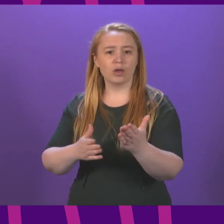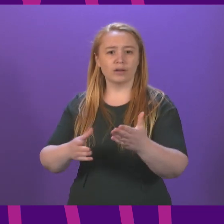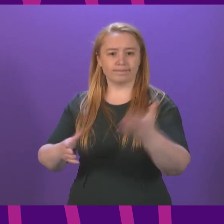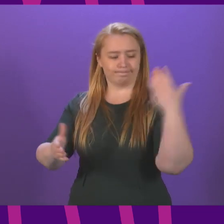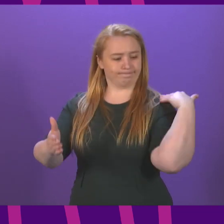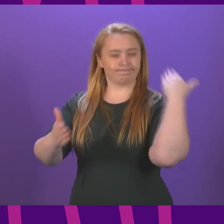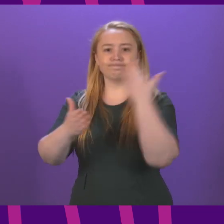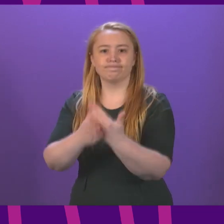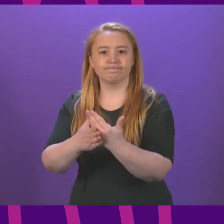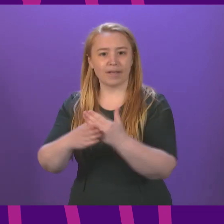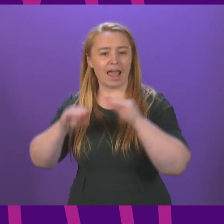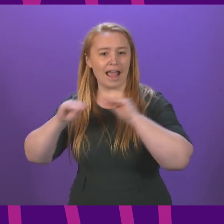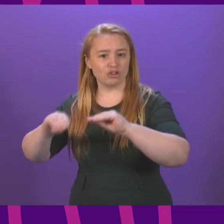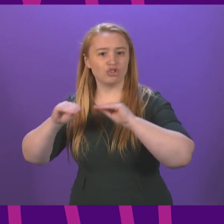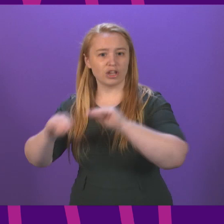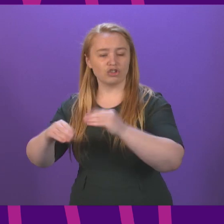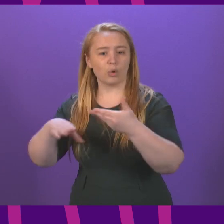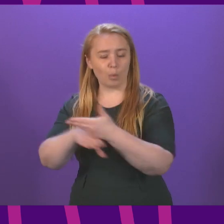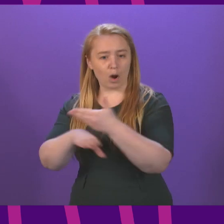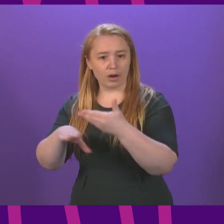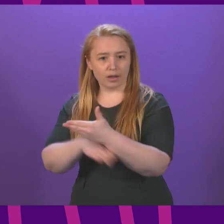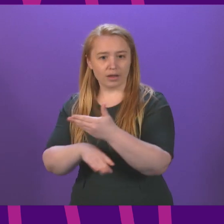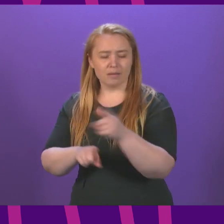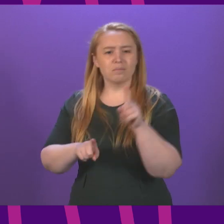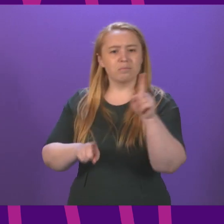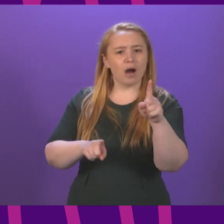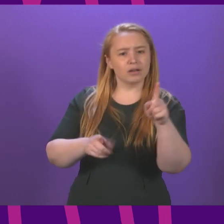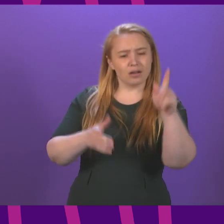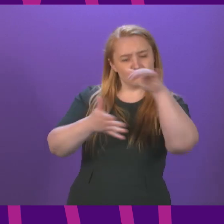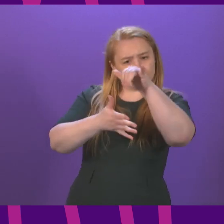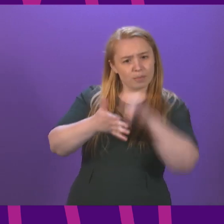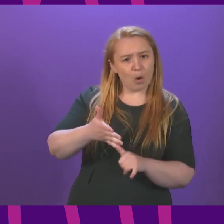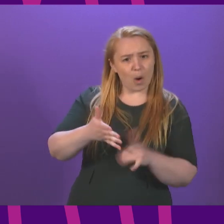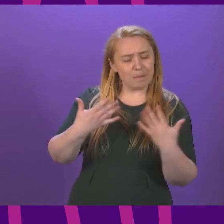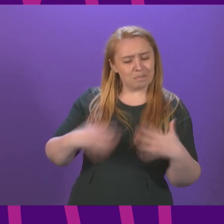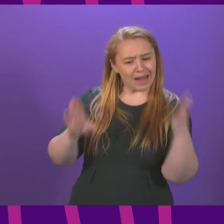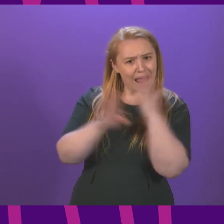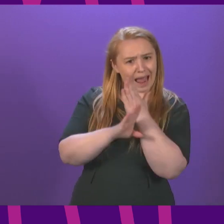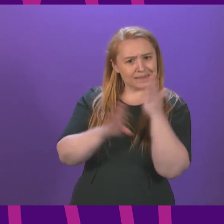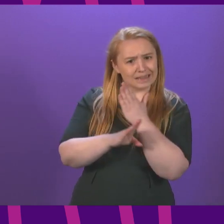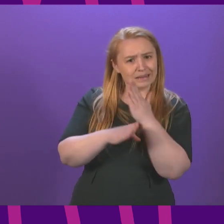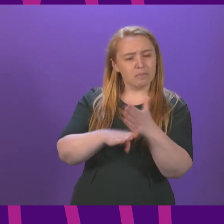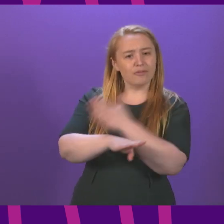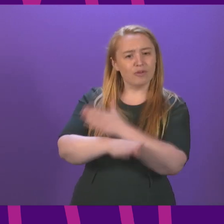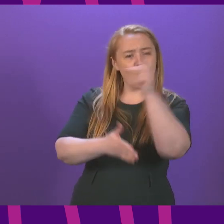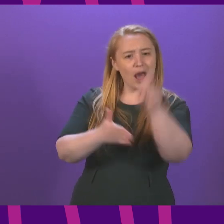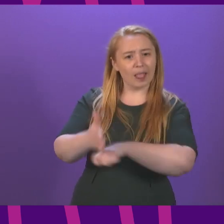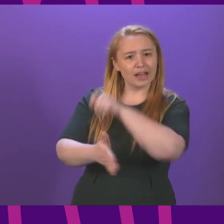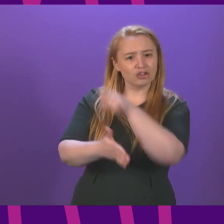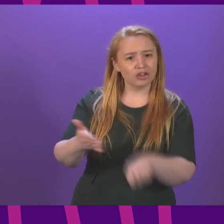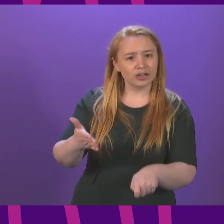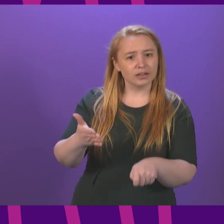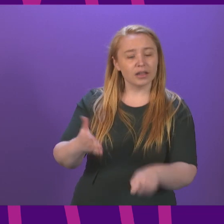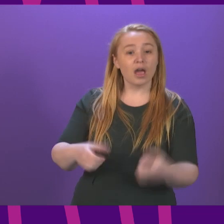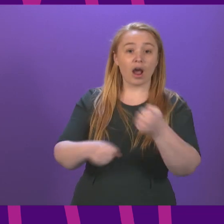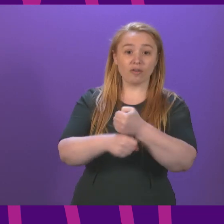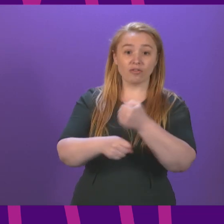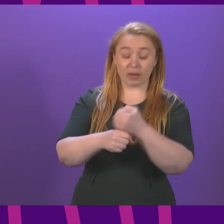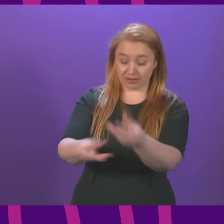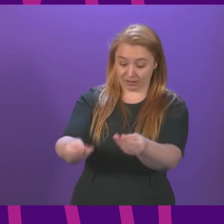if such an important report is hidden from the voters at the election. The Government already has the